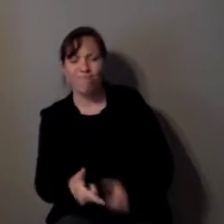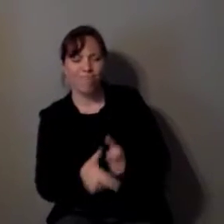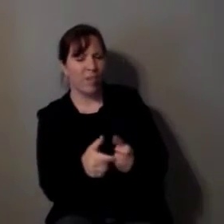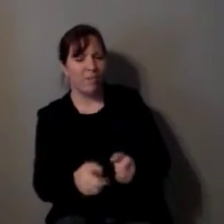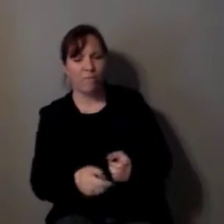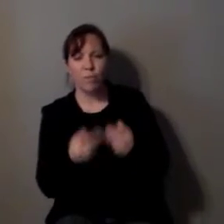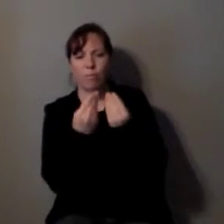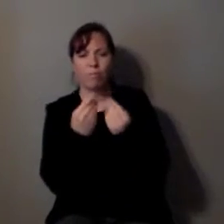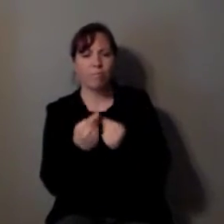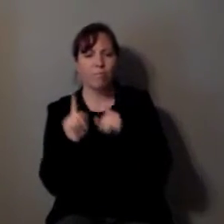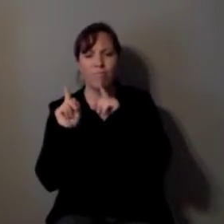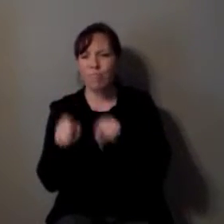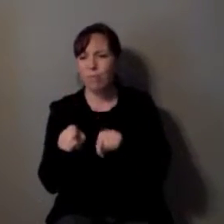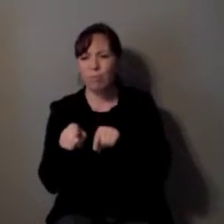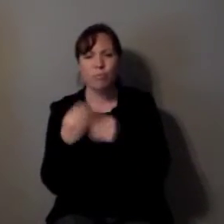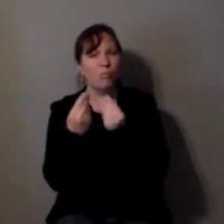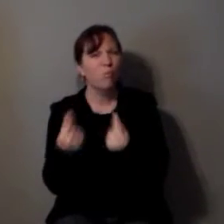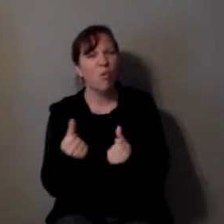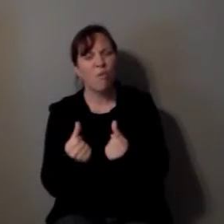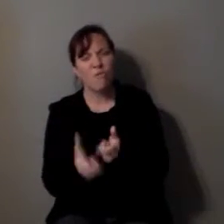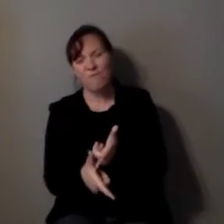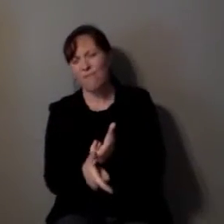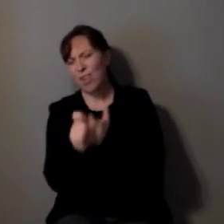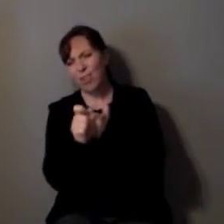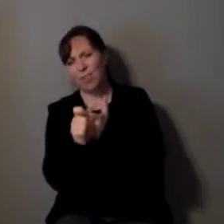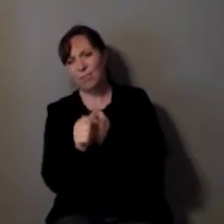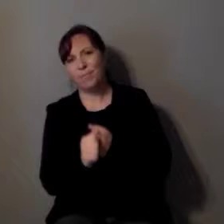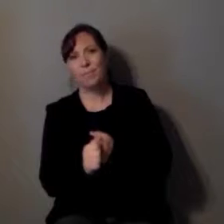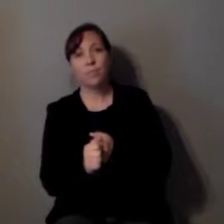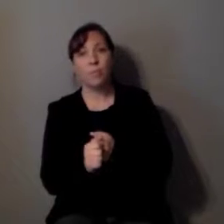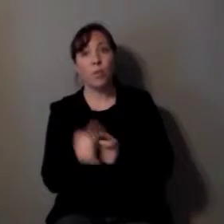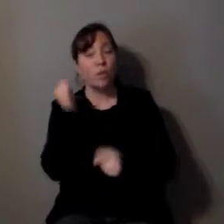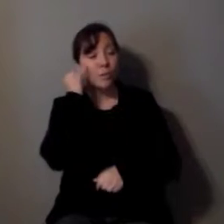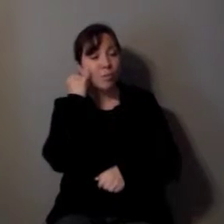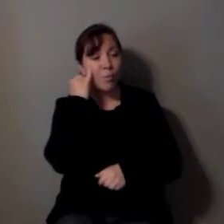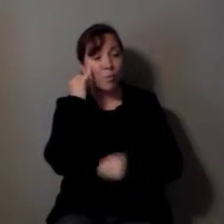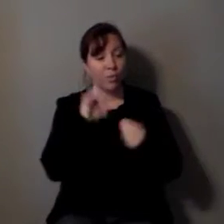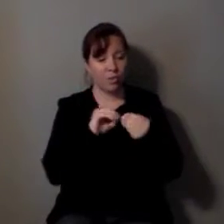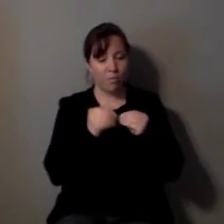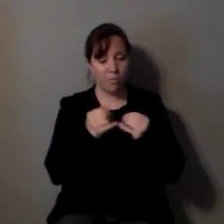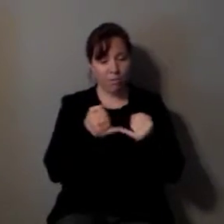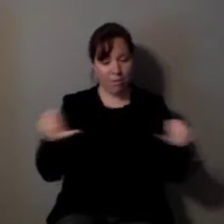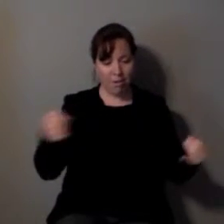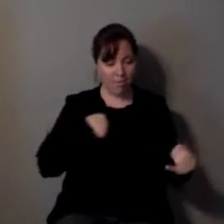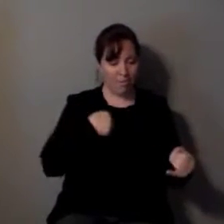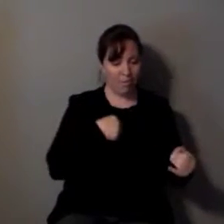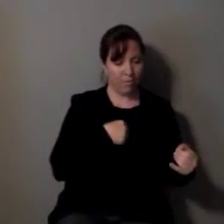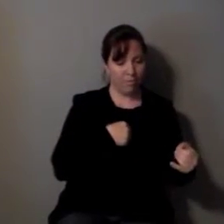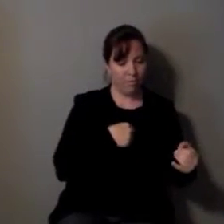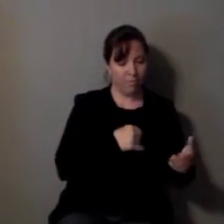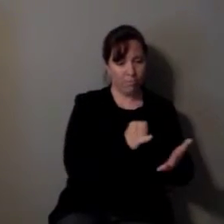want to draw the number line. Actually, I have a line tool, so I shouldn't give you all those ugly-looking lines that I've been giving you. Look at that. Look at that. That's